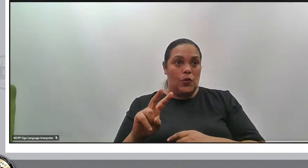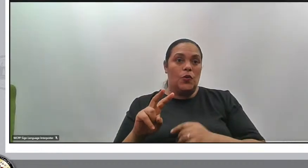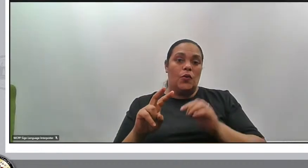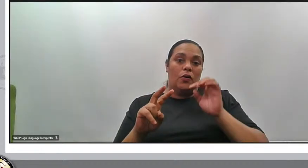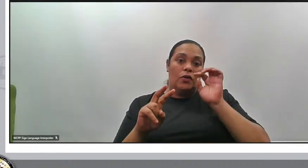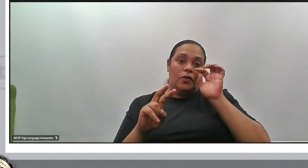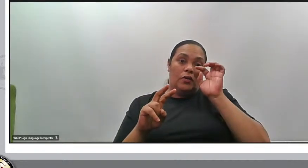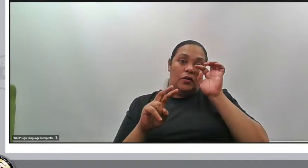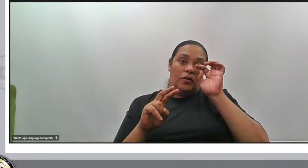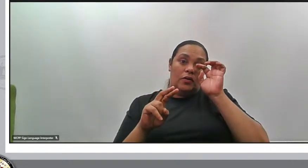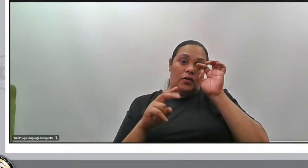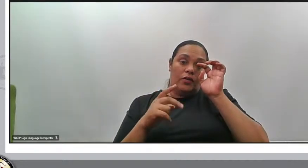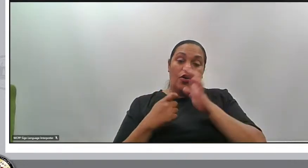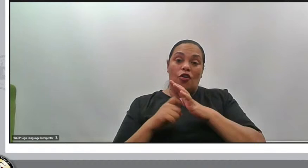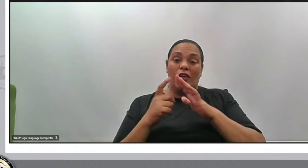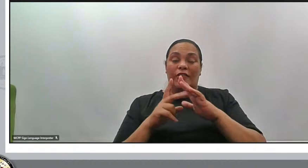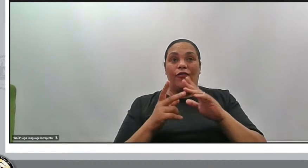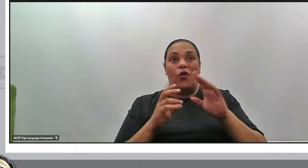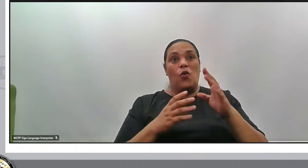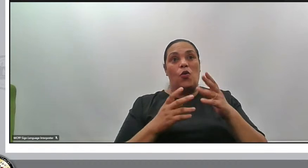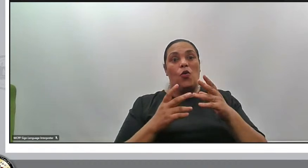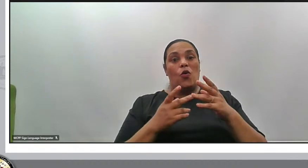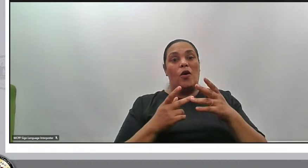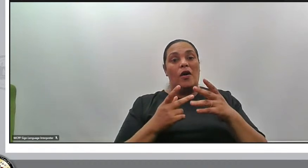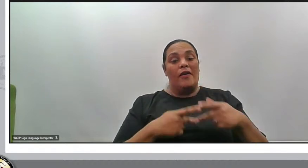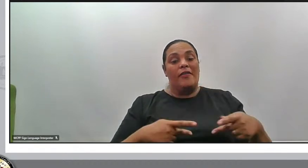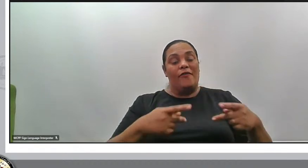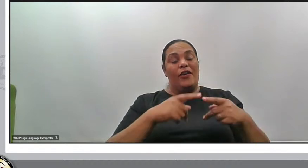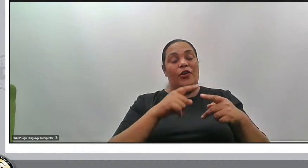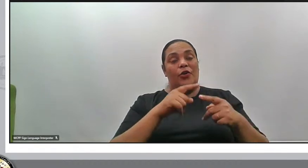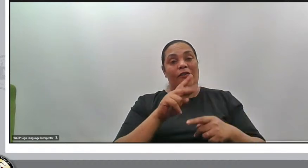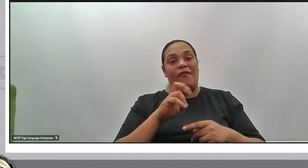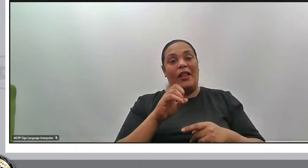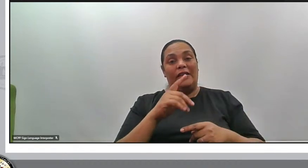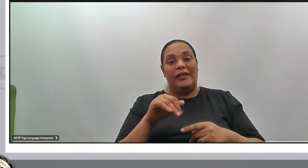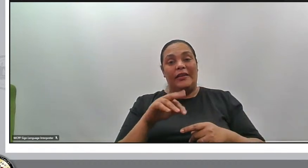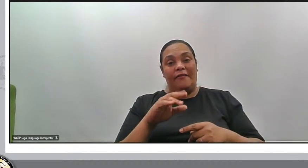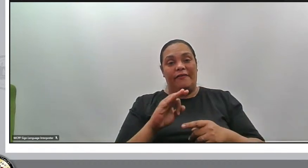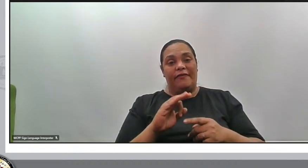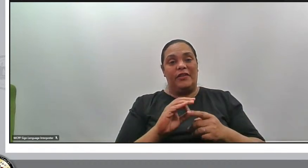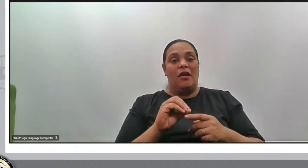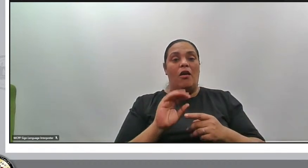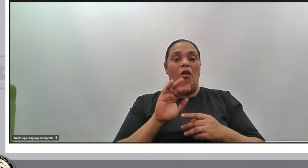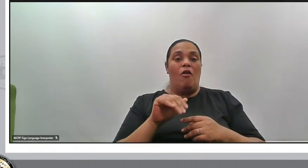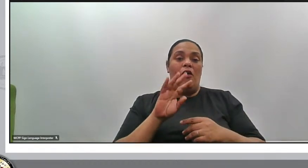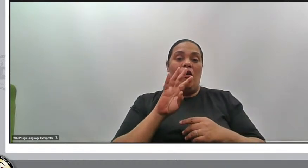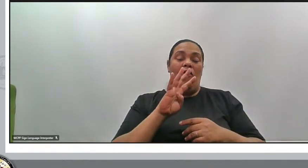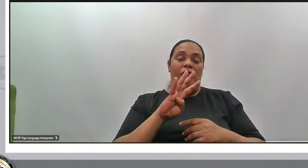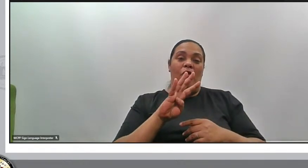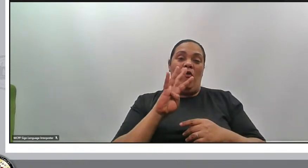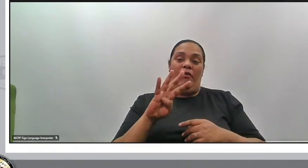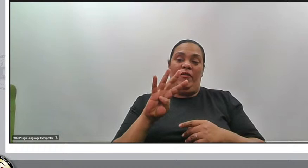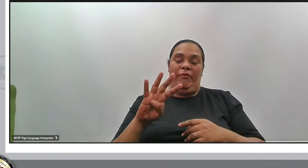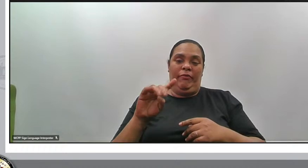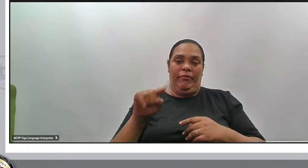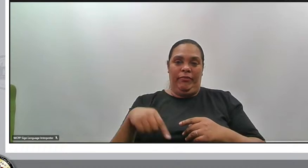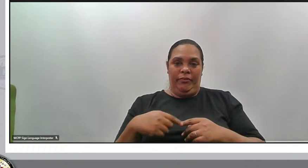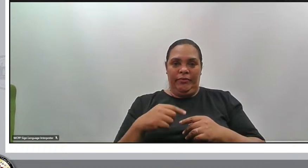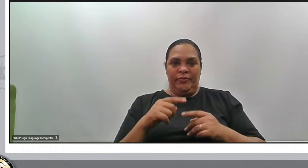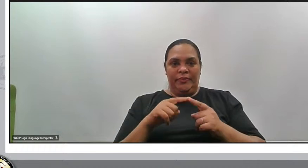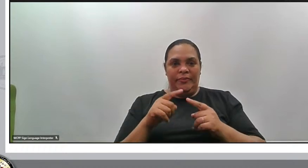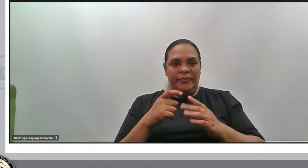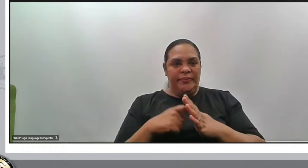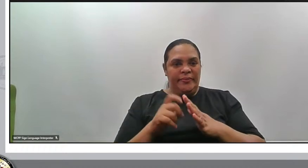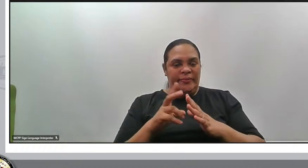2022, the cost for the event in Veldtrif was just over 444,000, and the cost for